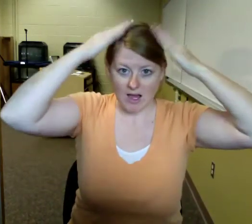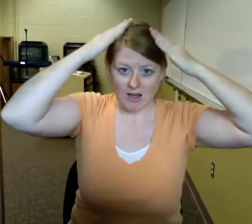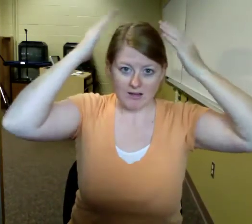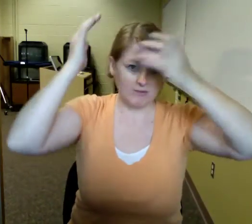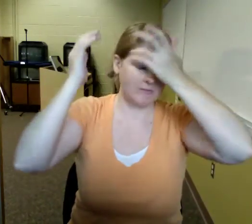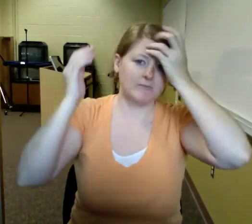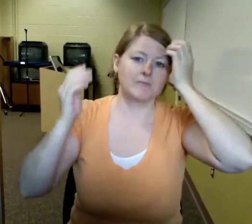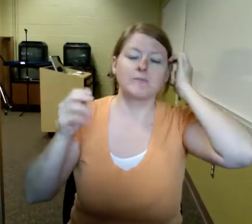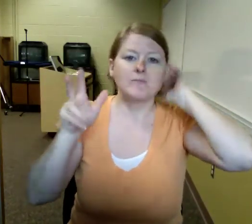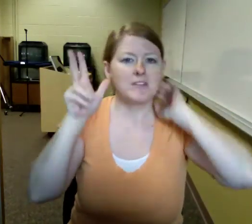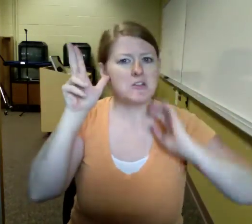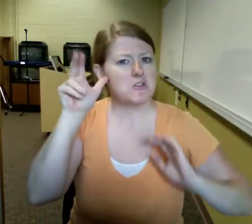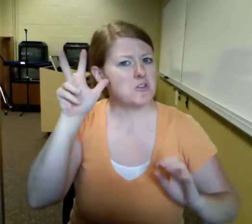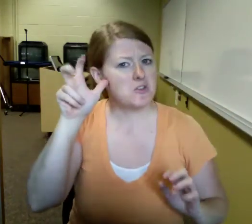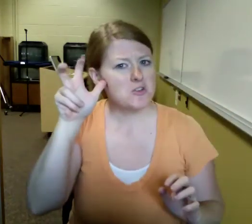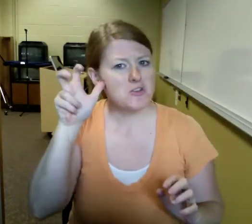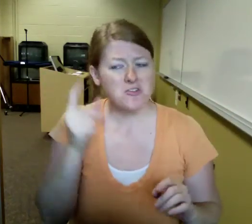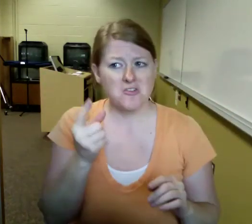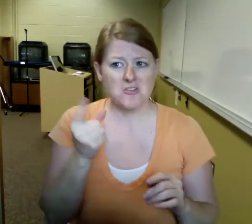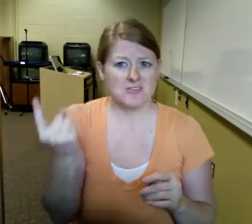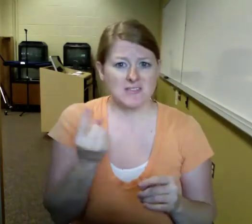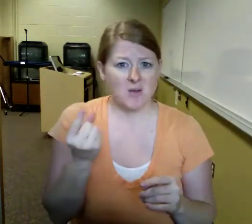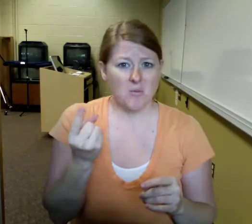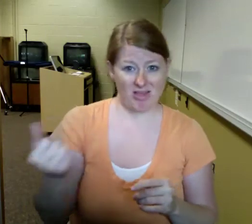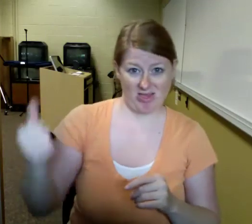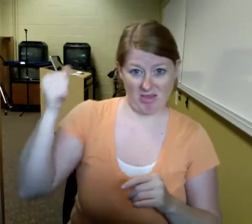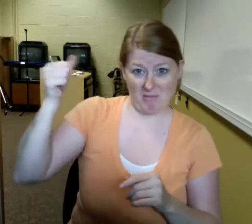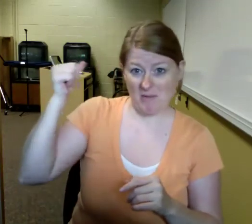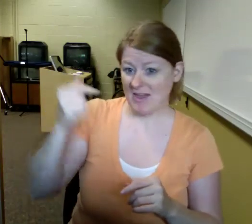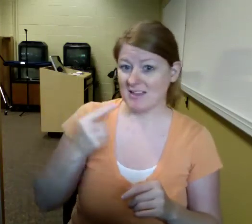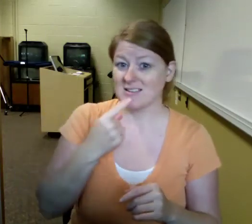That he heard someone in the back say, "Make him crawl to the back."